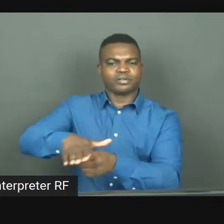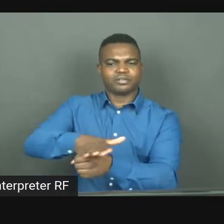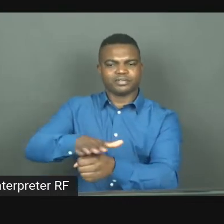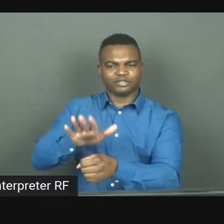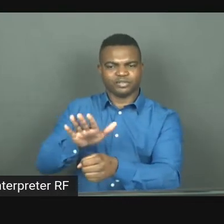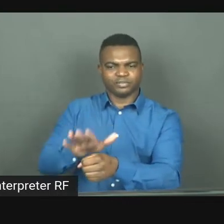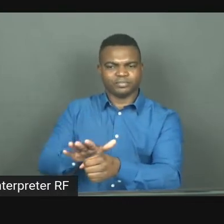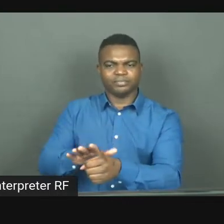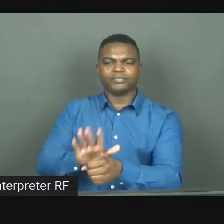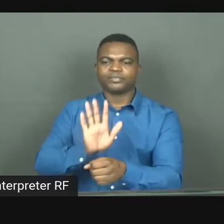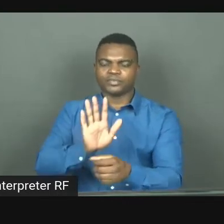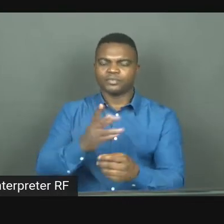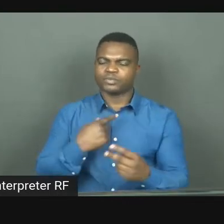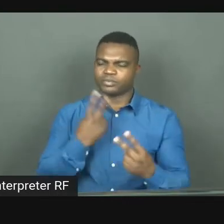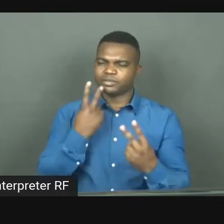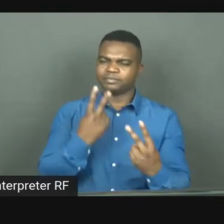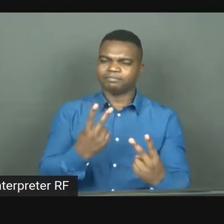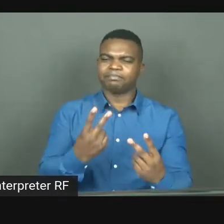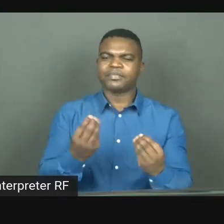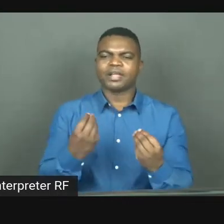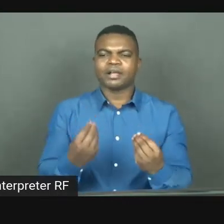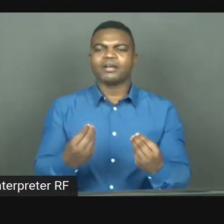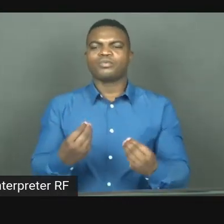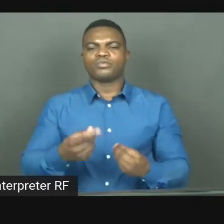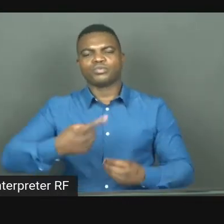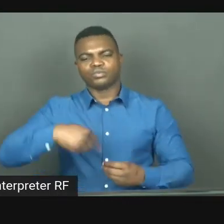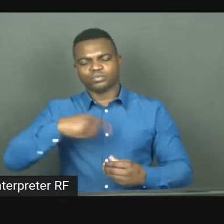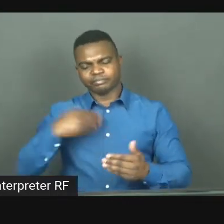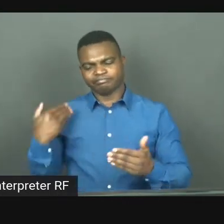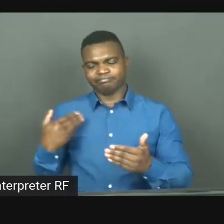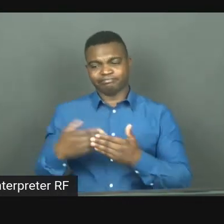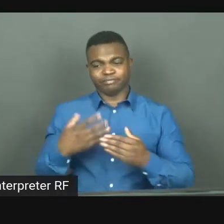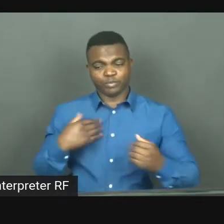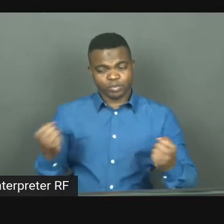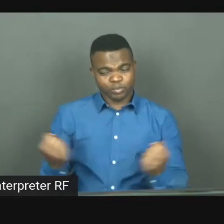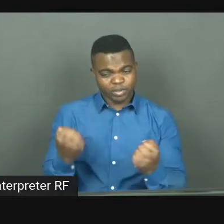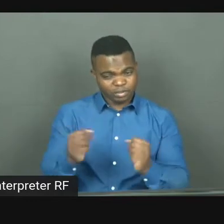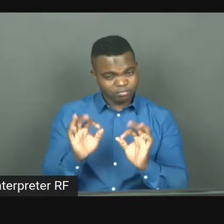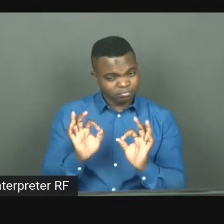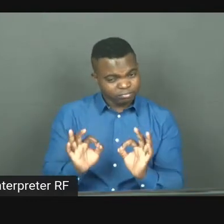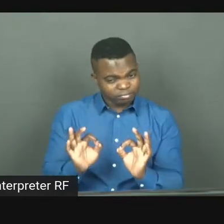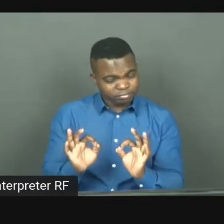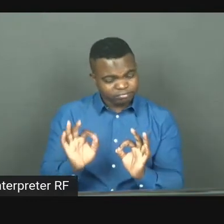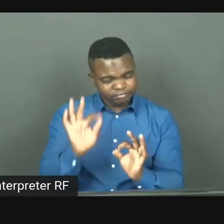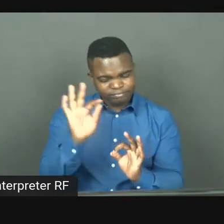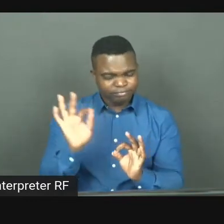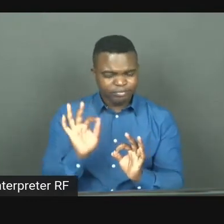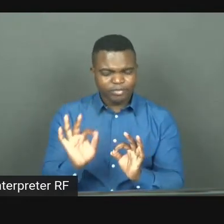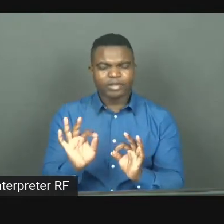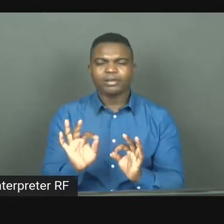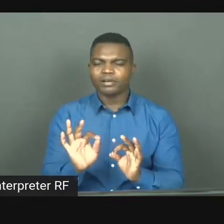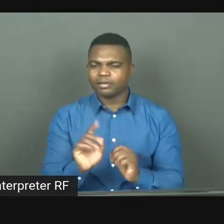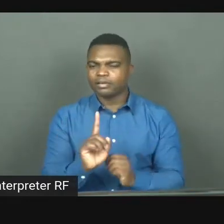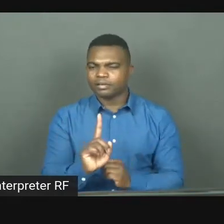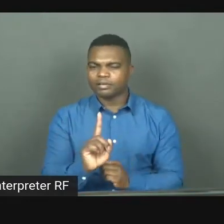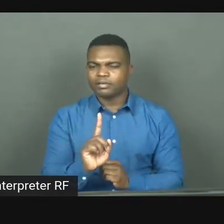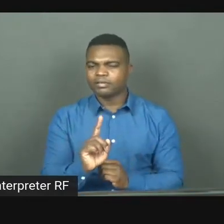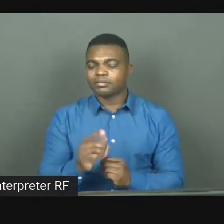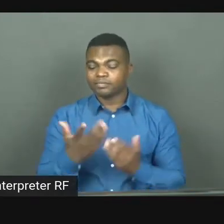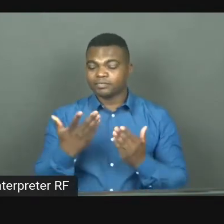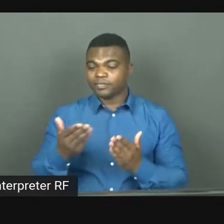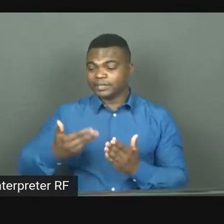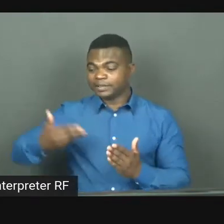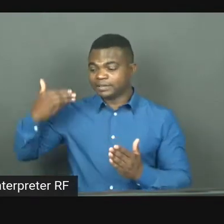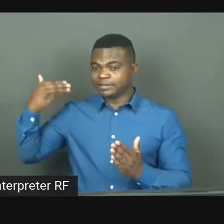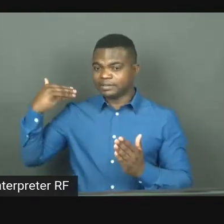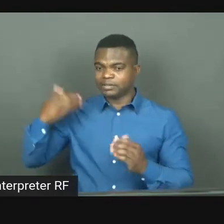There was, for example, progress in that a number of donors did do more quality funding.